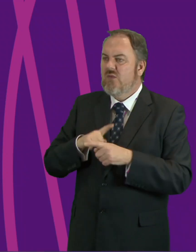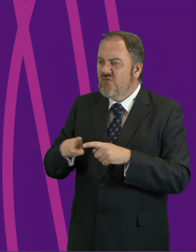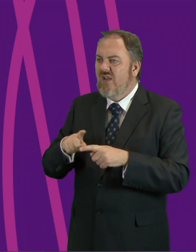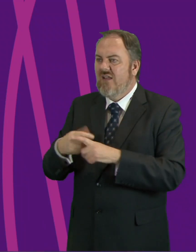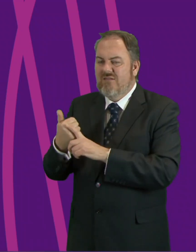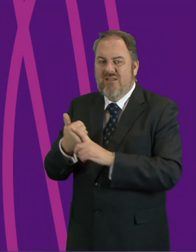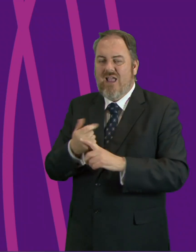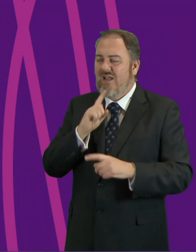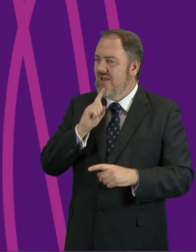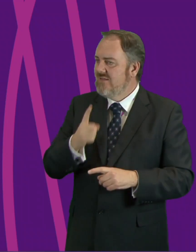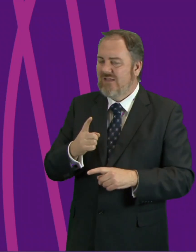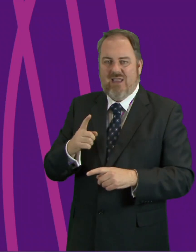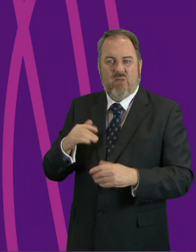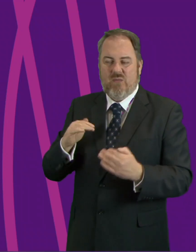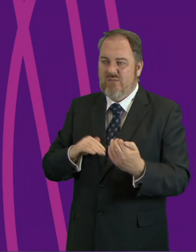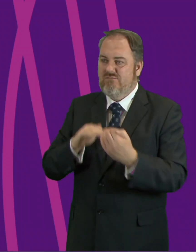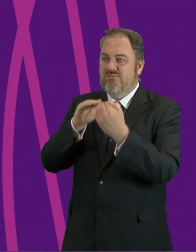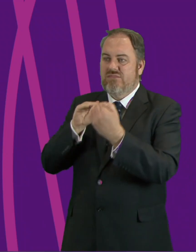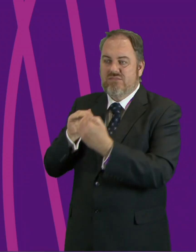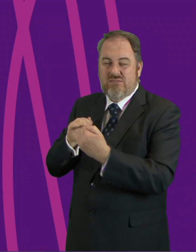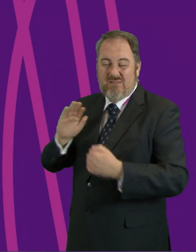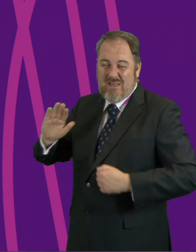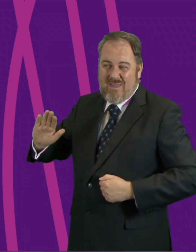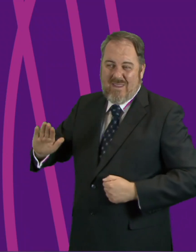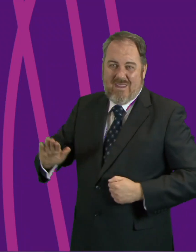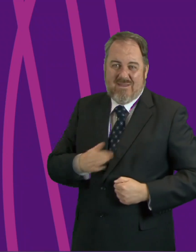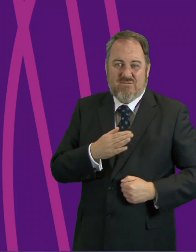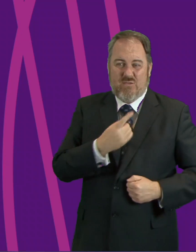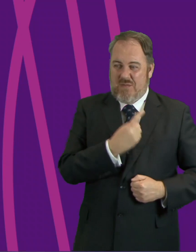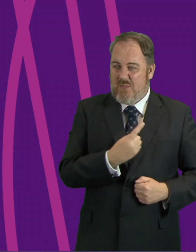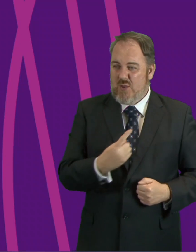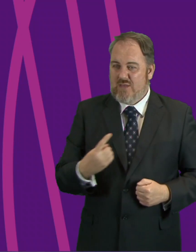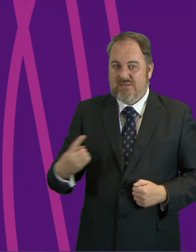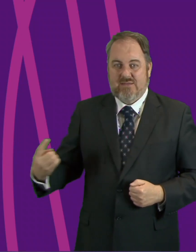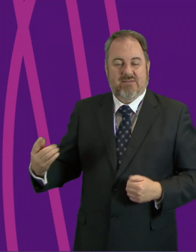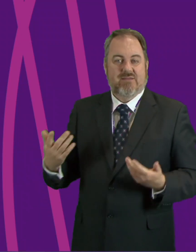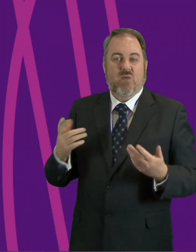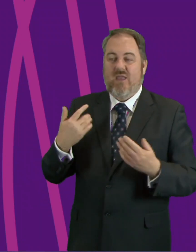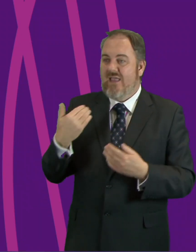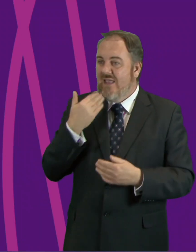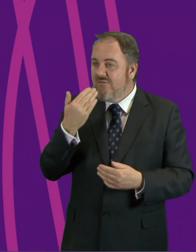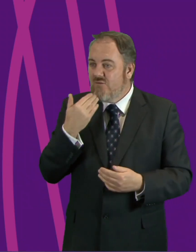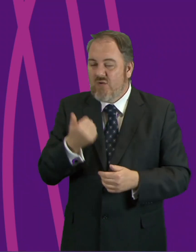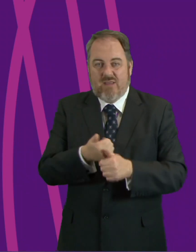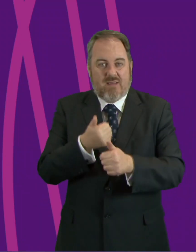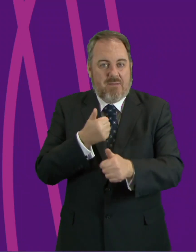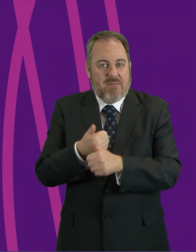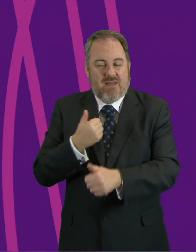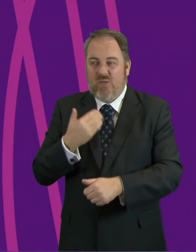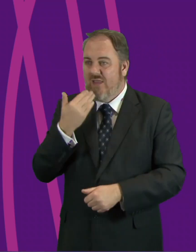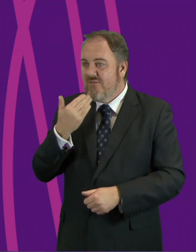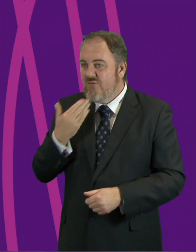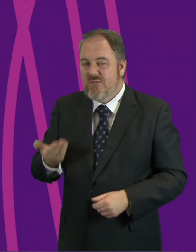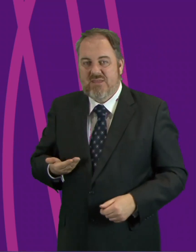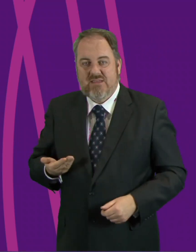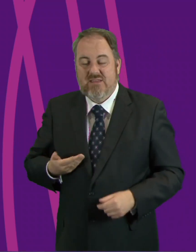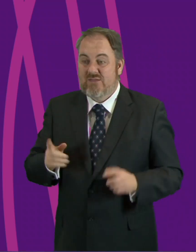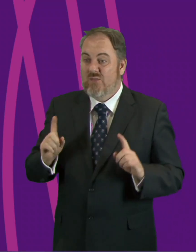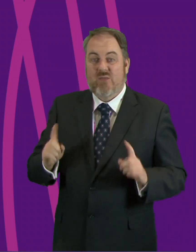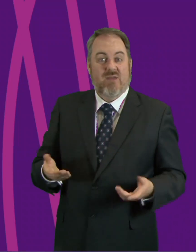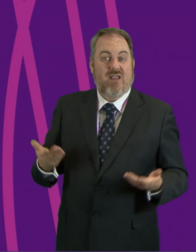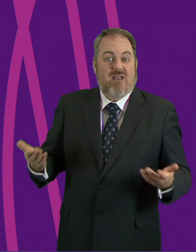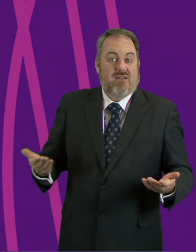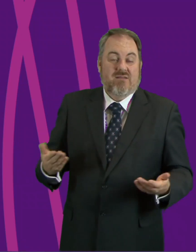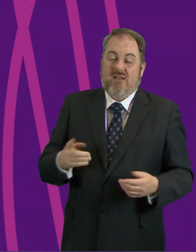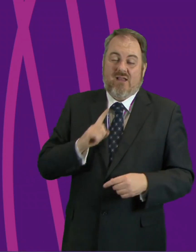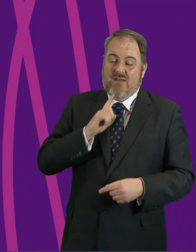to cater for every circumstance and fill every crack in the support that's available, but I am absolutely determined that we will do everything we can, whether